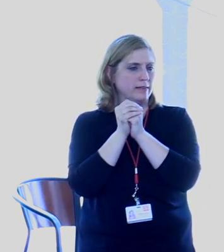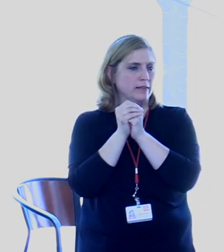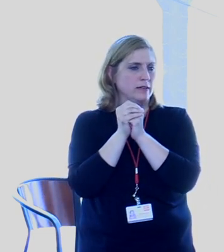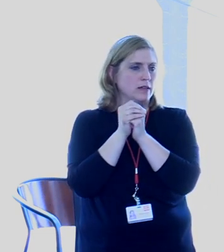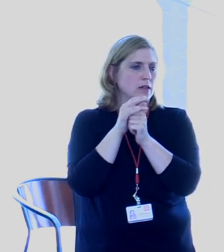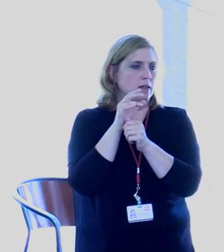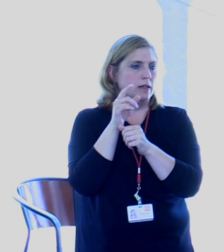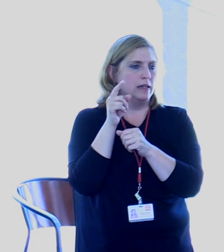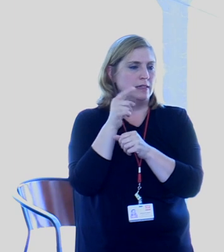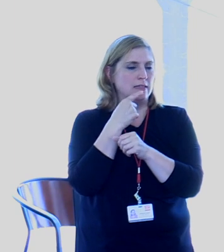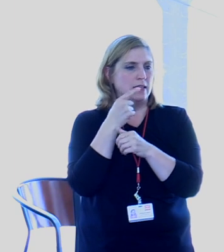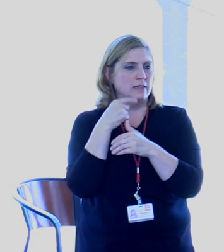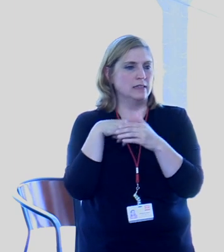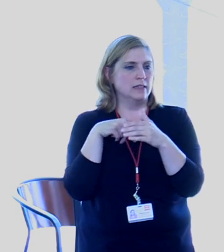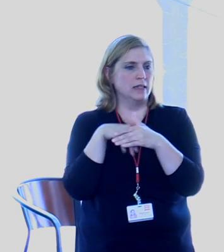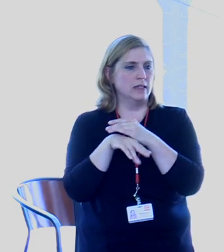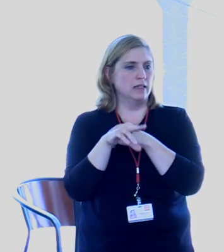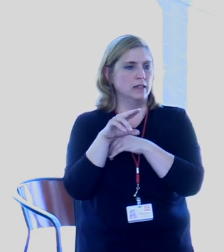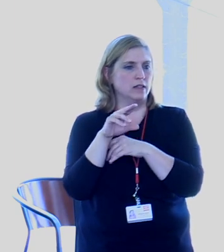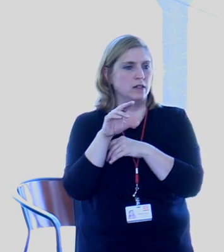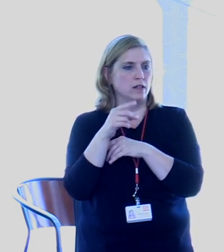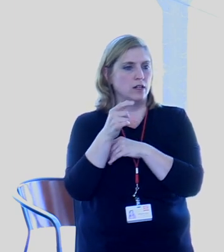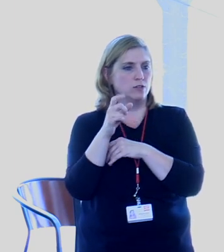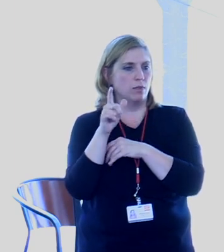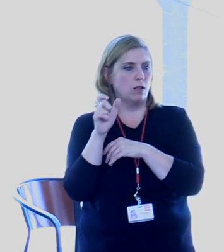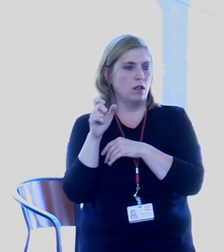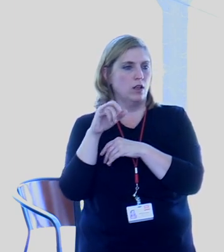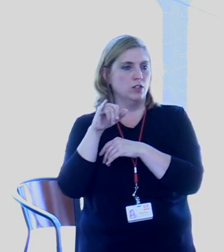say in the Gospel of John?